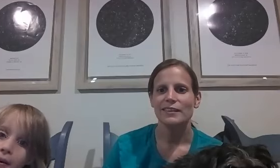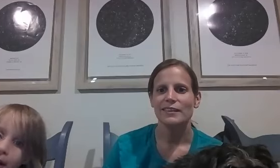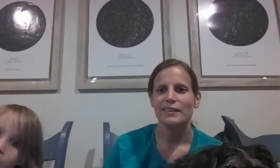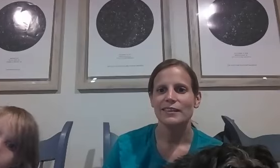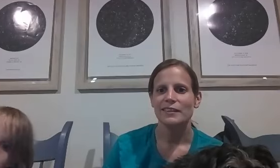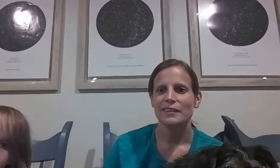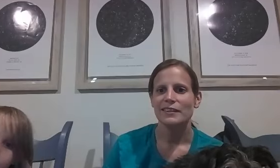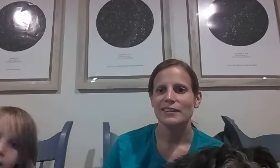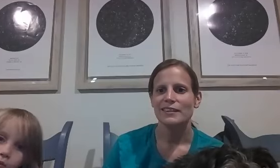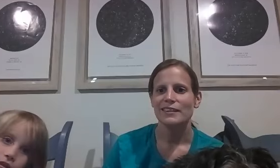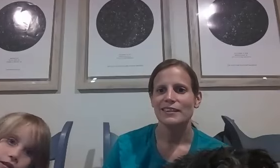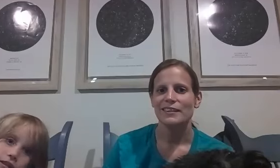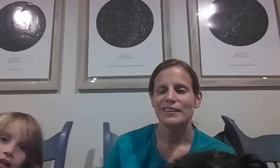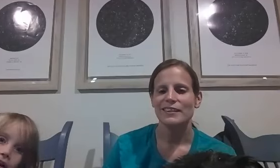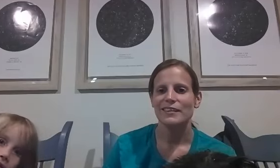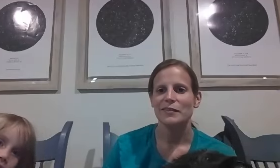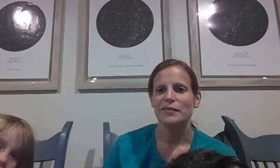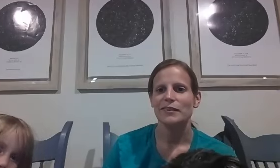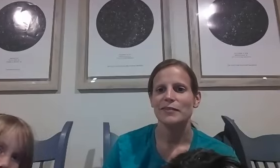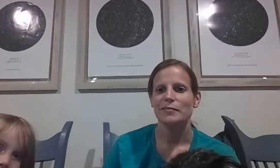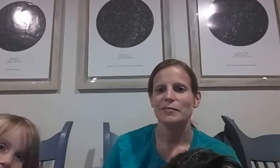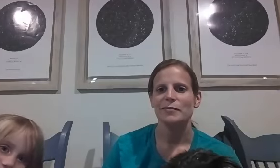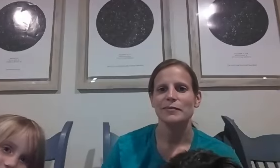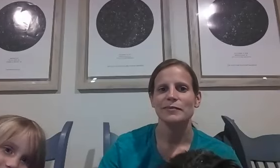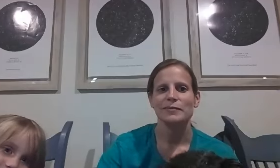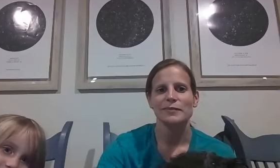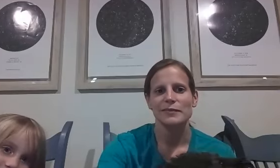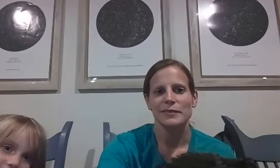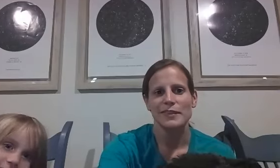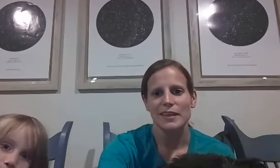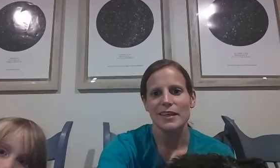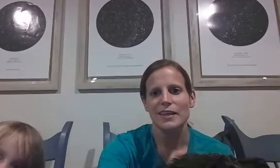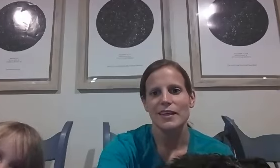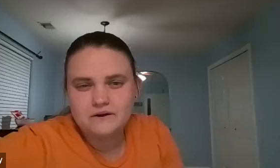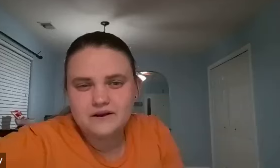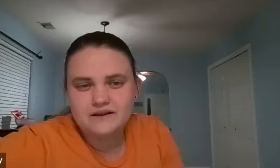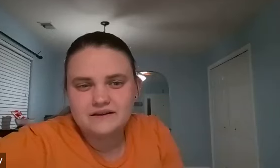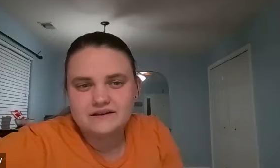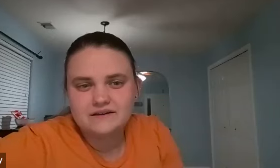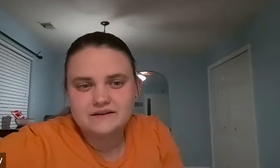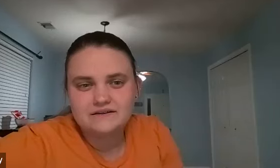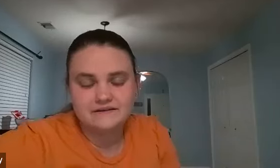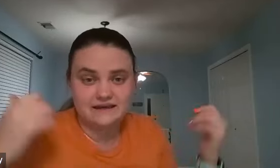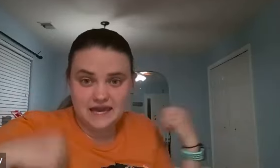My question is, what's the sign for cape? Cape. Sign for Hey, like a